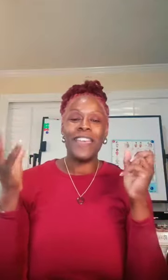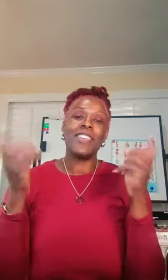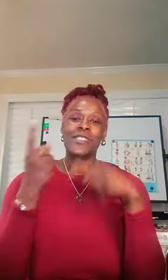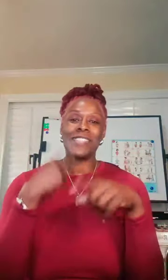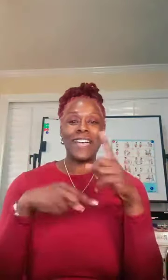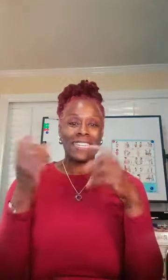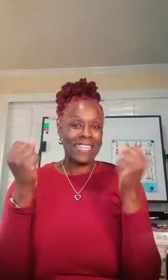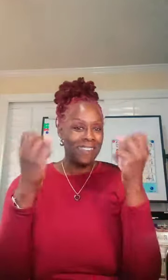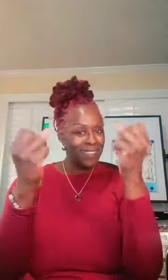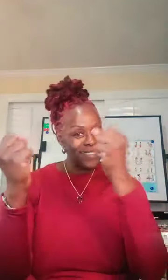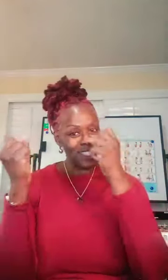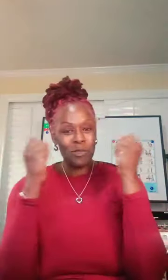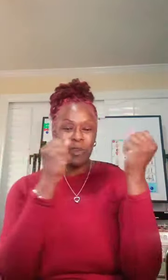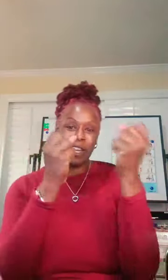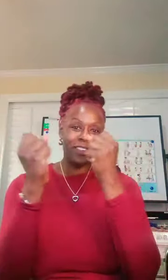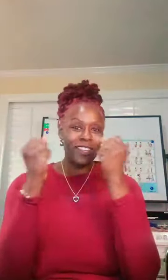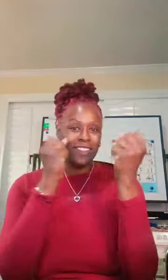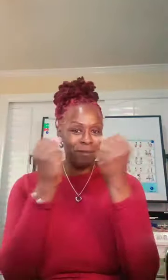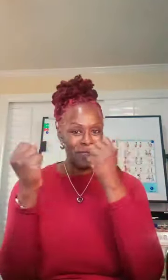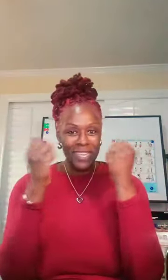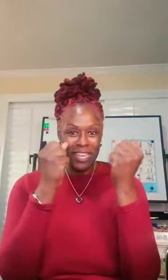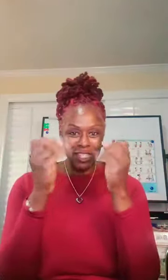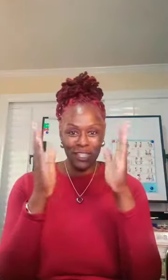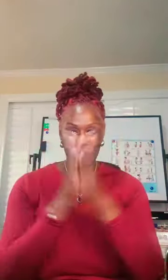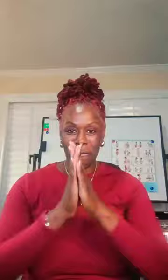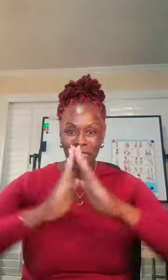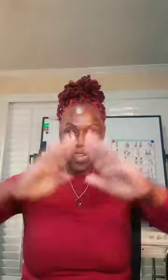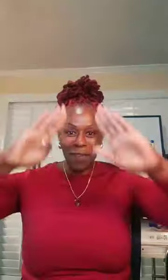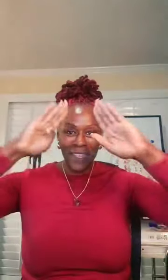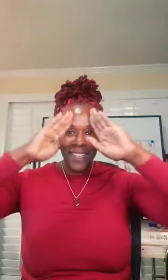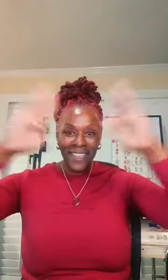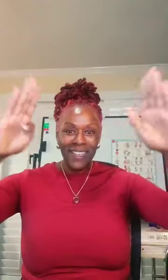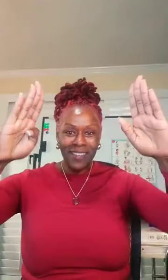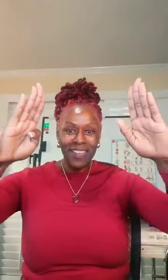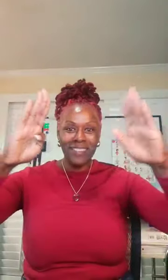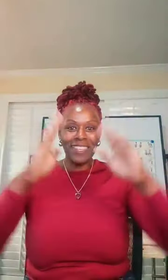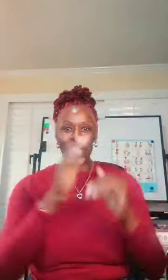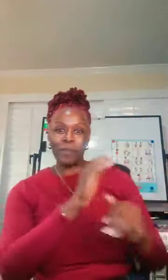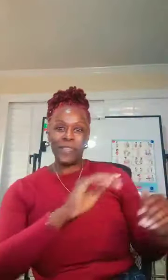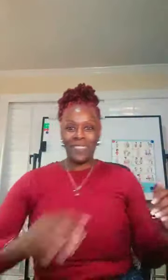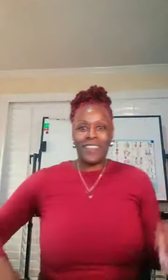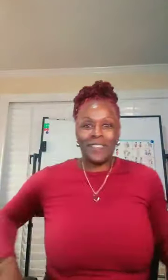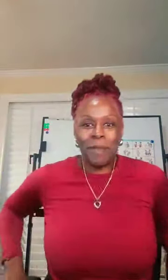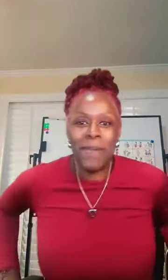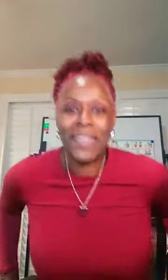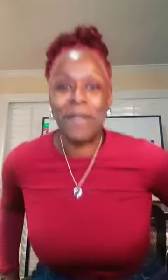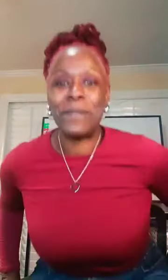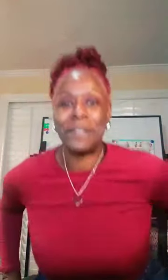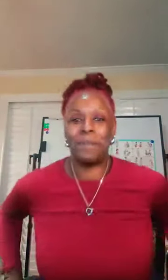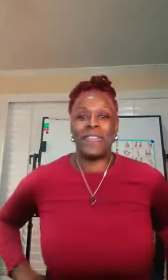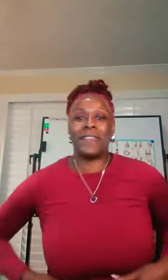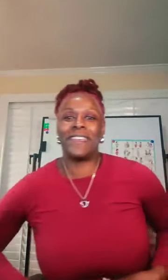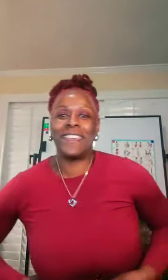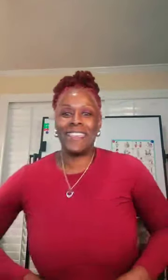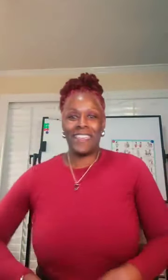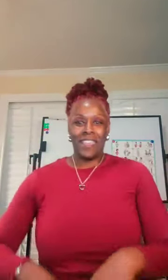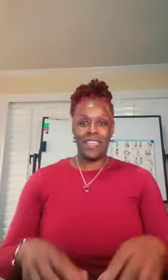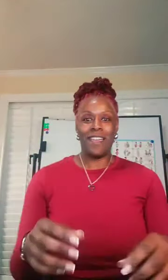you sign in. That's your regular communication, okay? Okay, I think we'll be in there. Let me back up a little bit. All